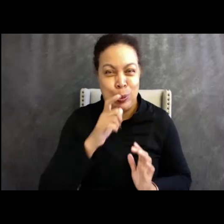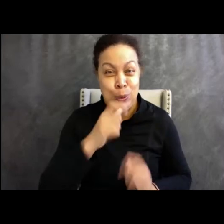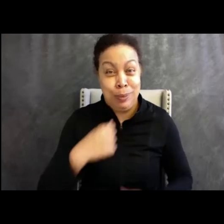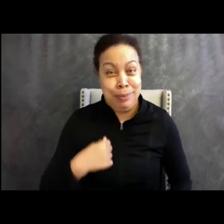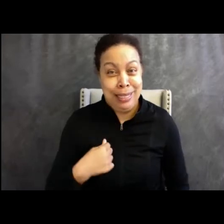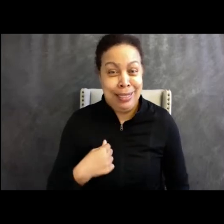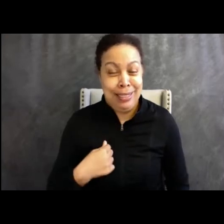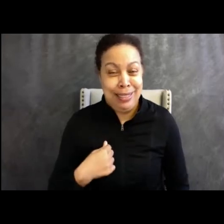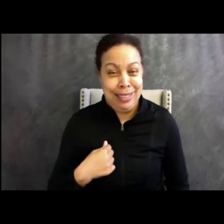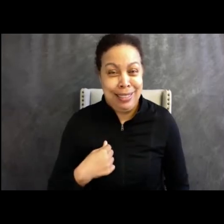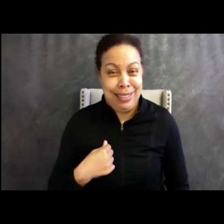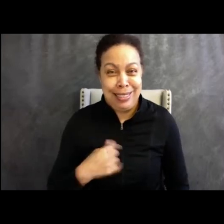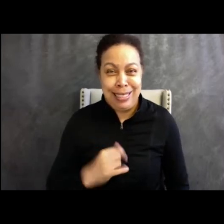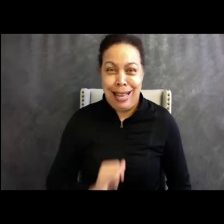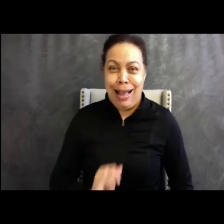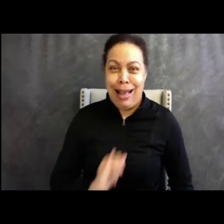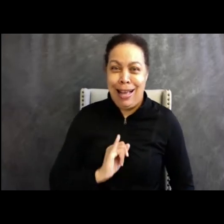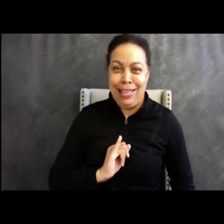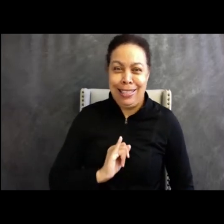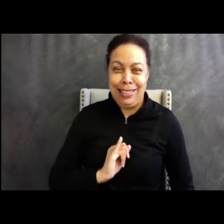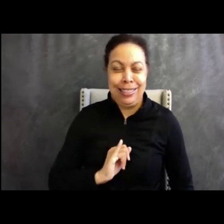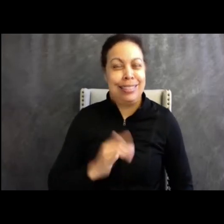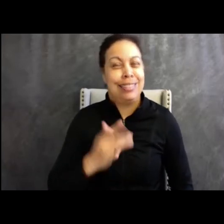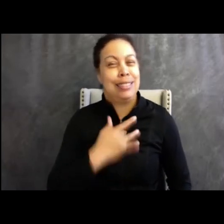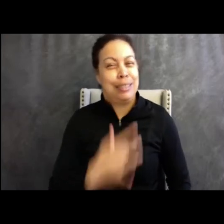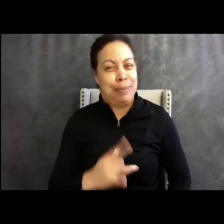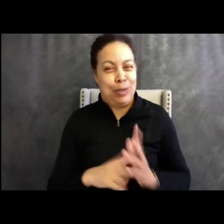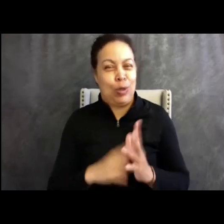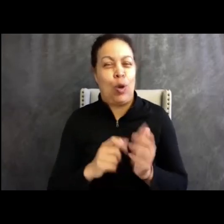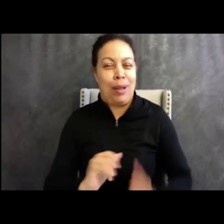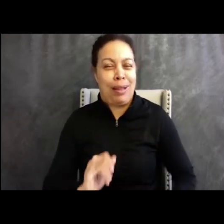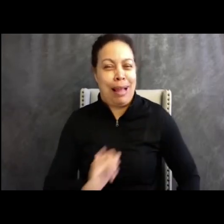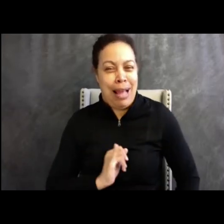I begin from the I. And I would